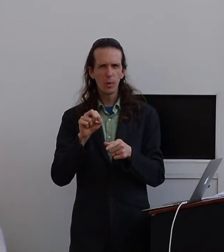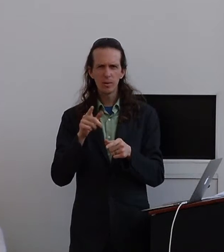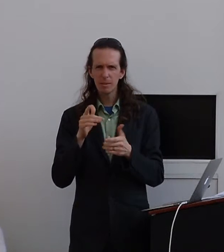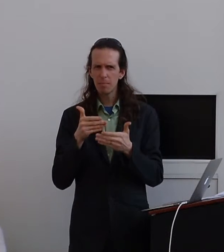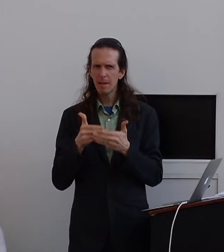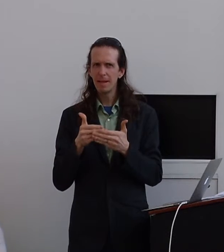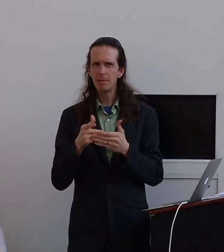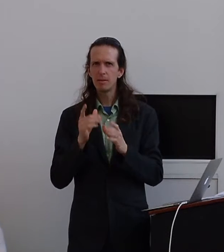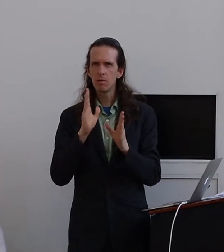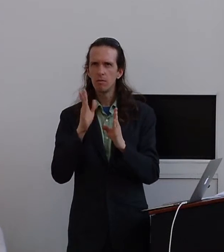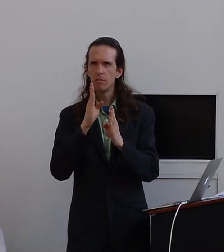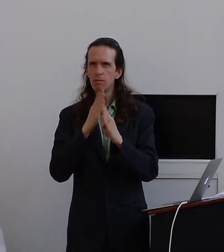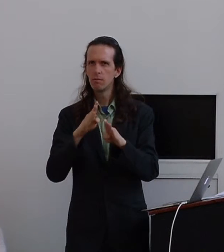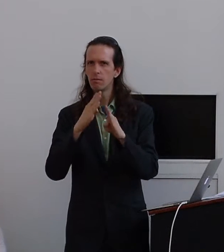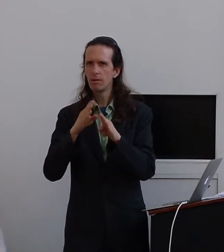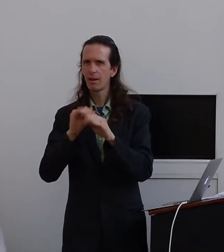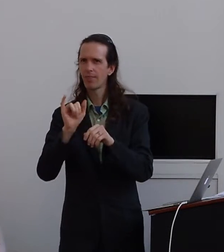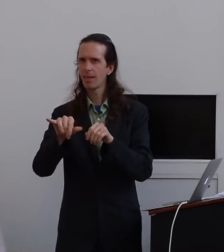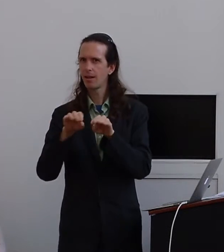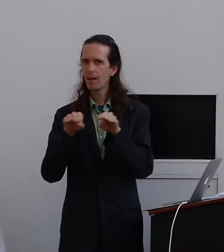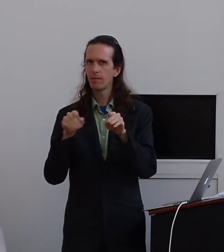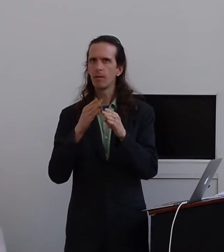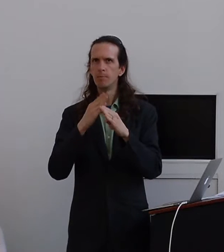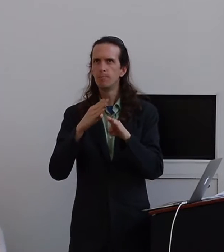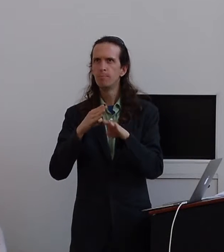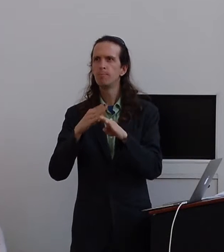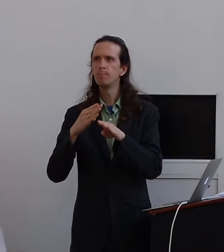infants use to break down the language stream.